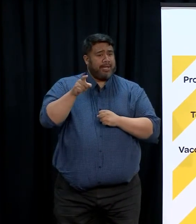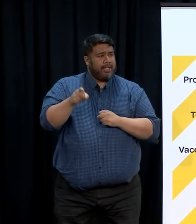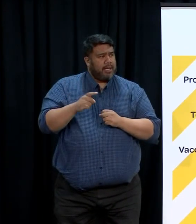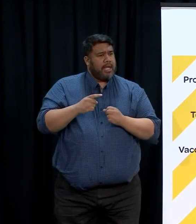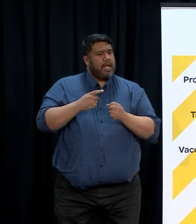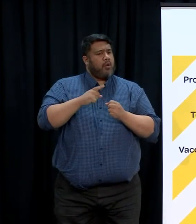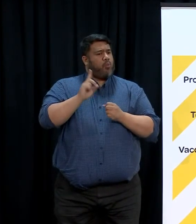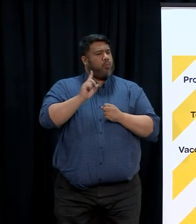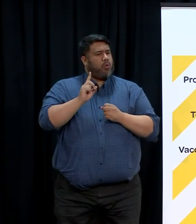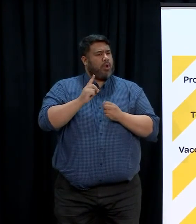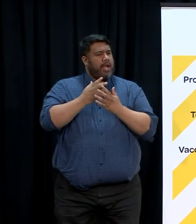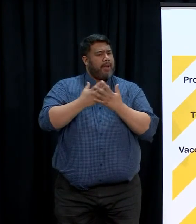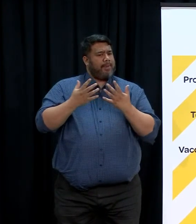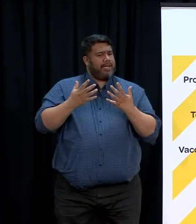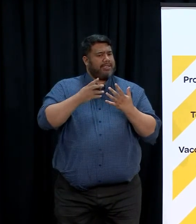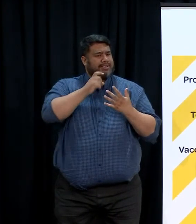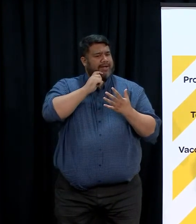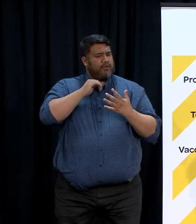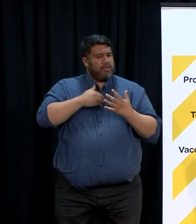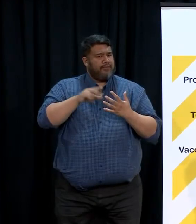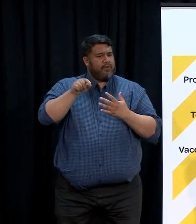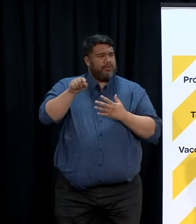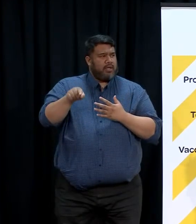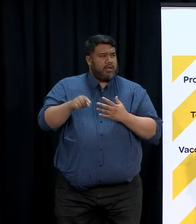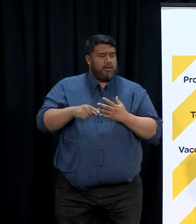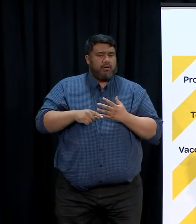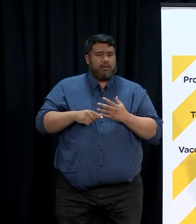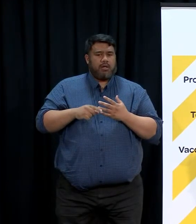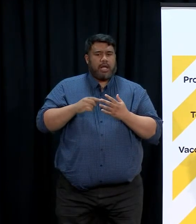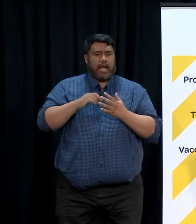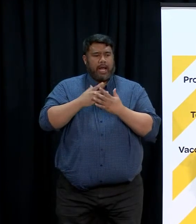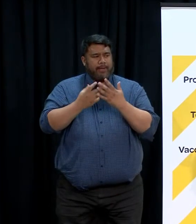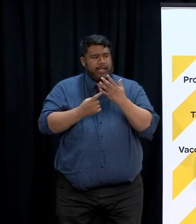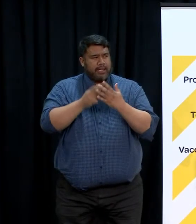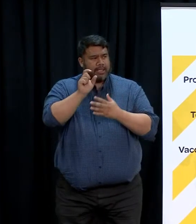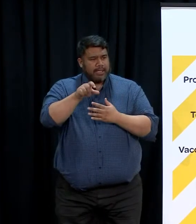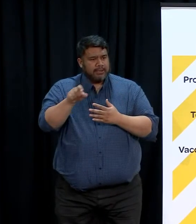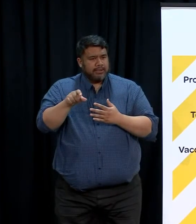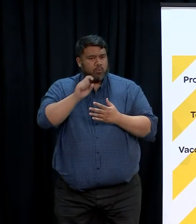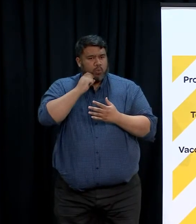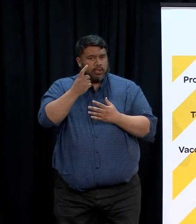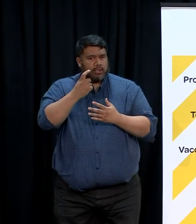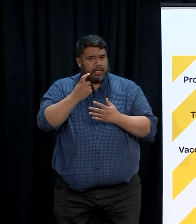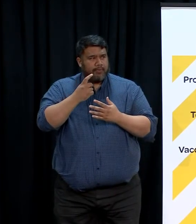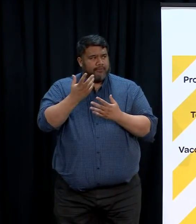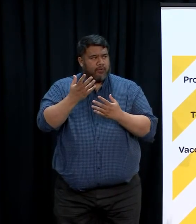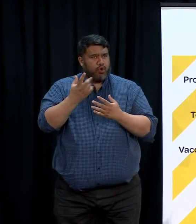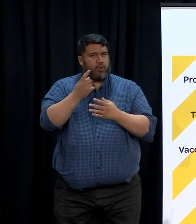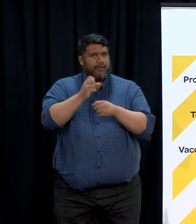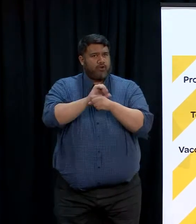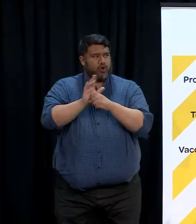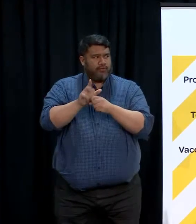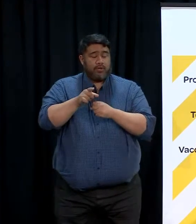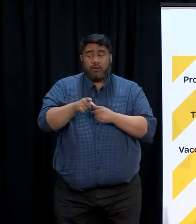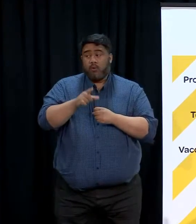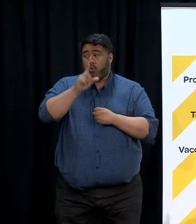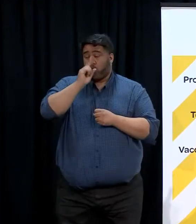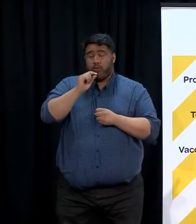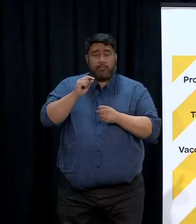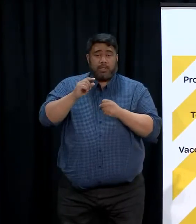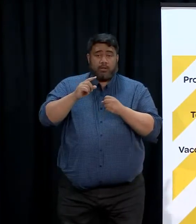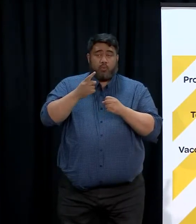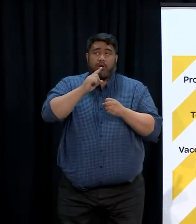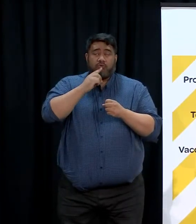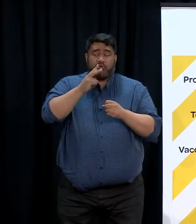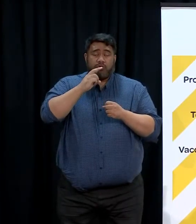well, that could go to hundreds of cases a day, because the initial outbound call